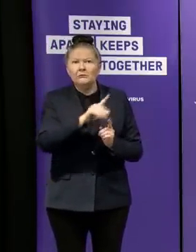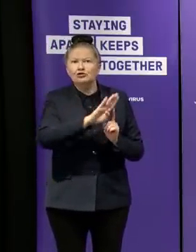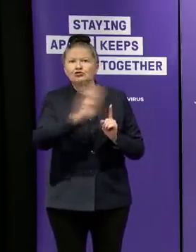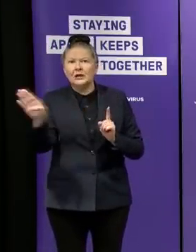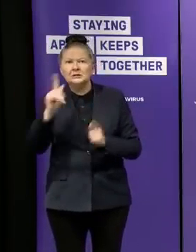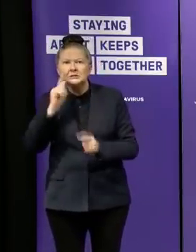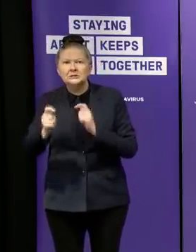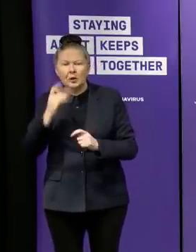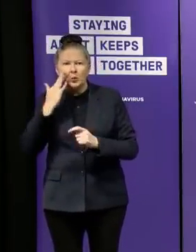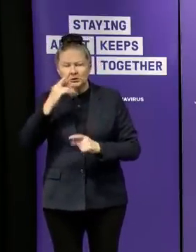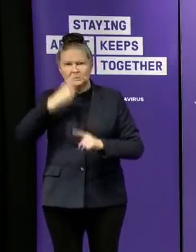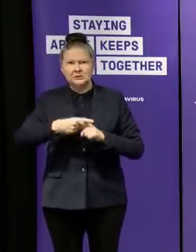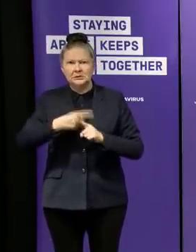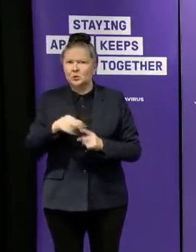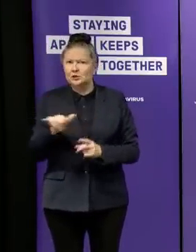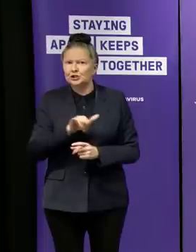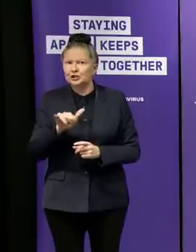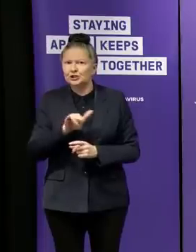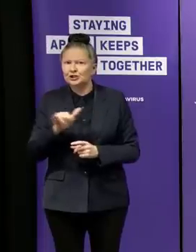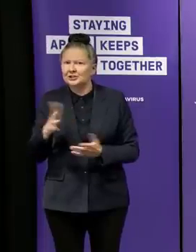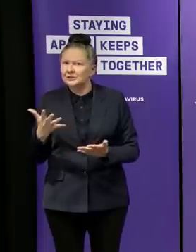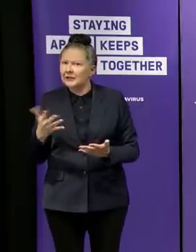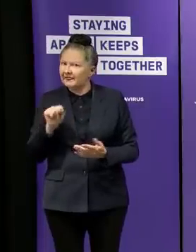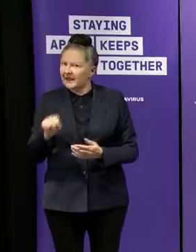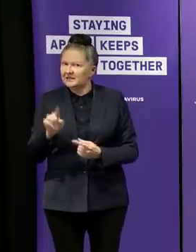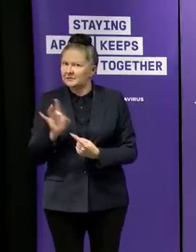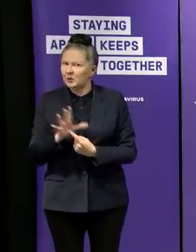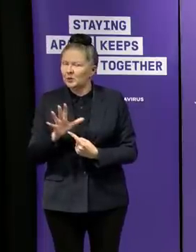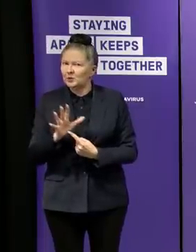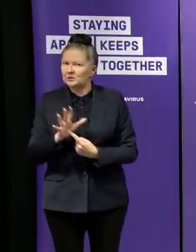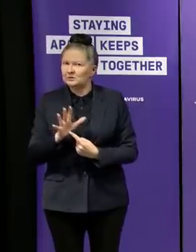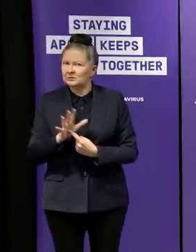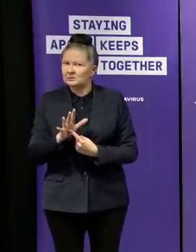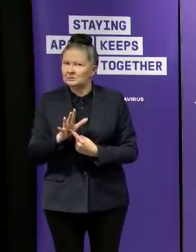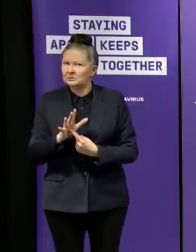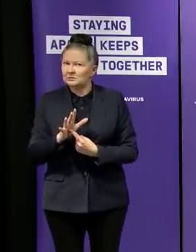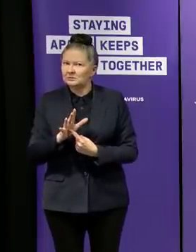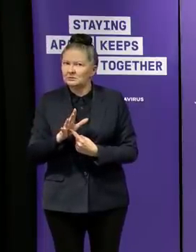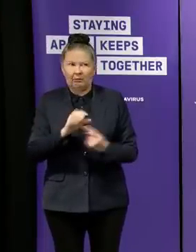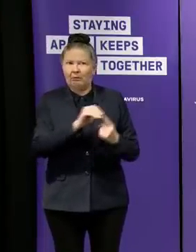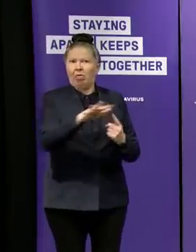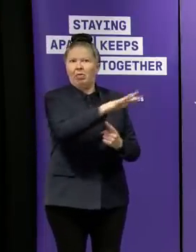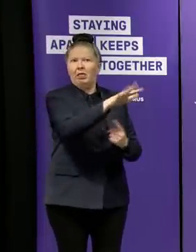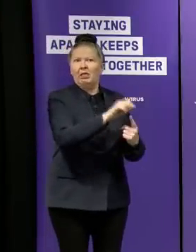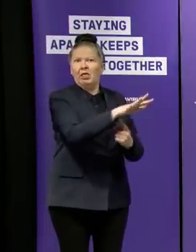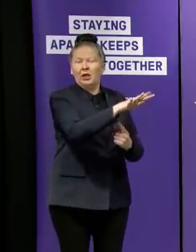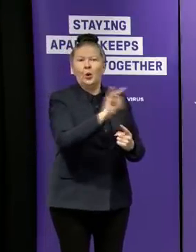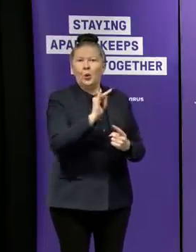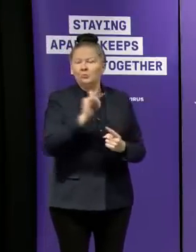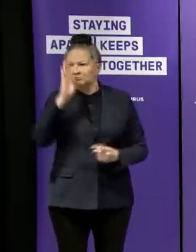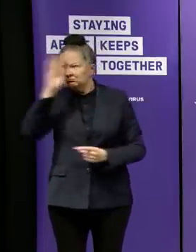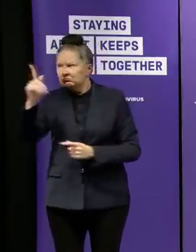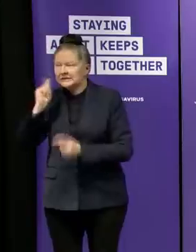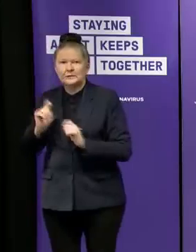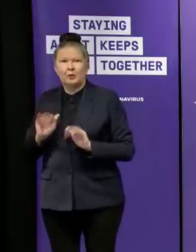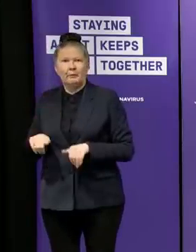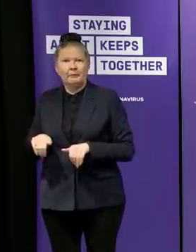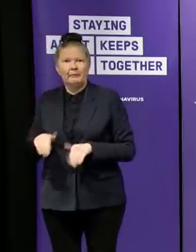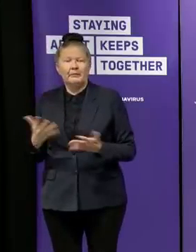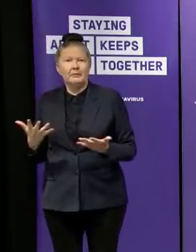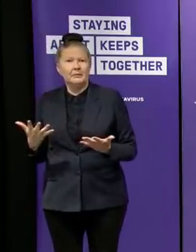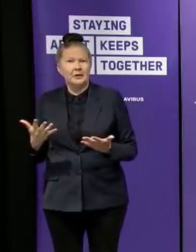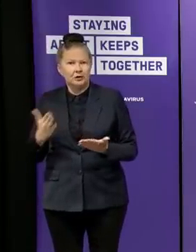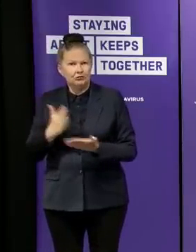of things. How all of that plays out is as much a qualitative and narrative exercise as it is a